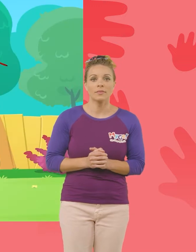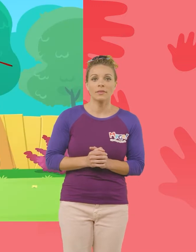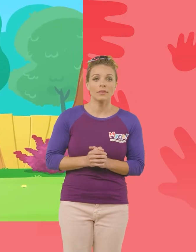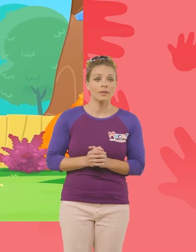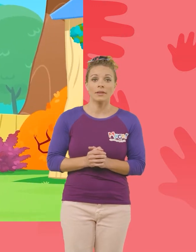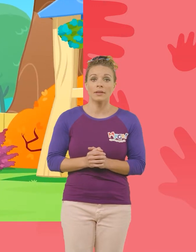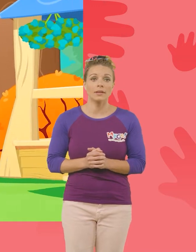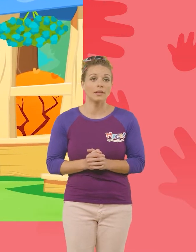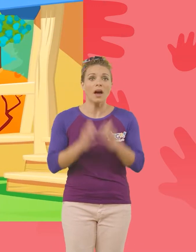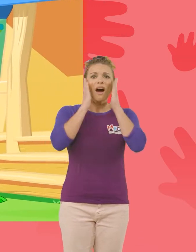Oh, no!